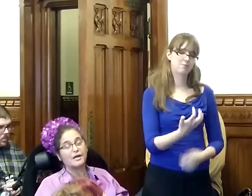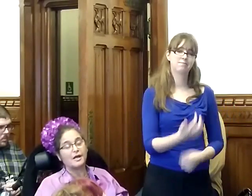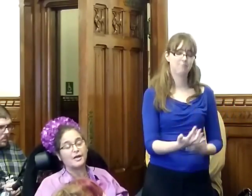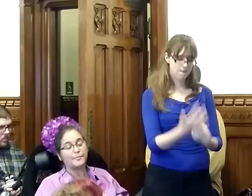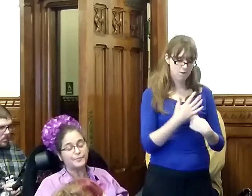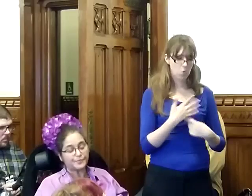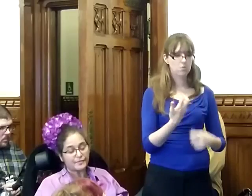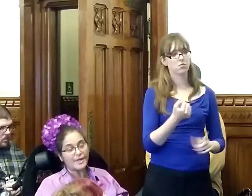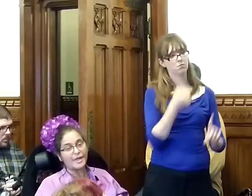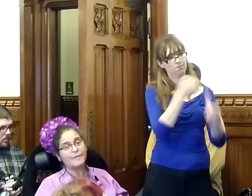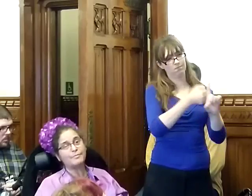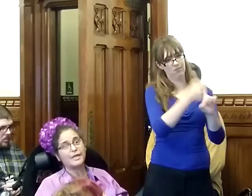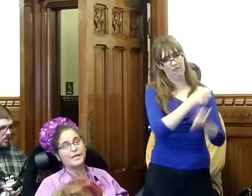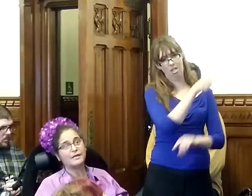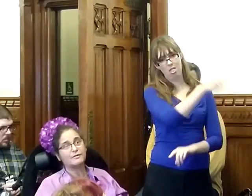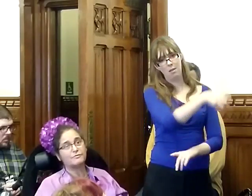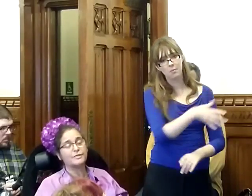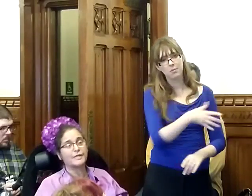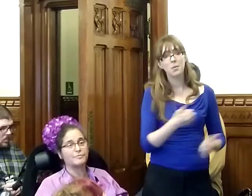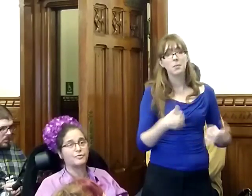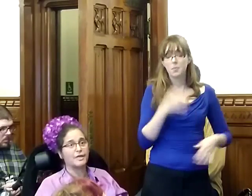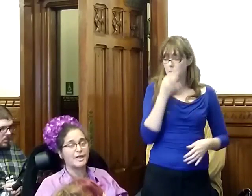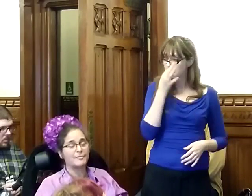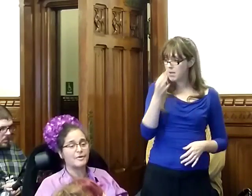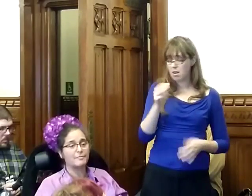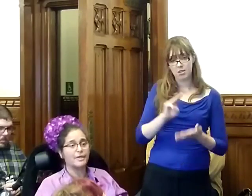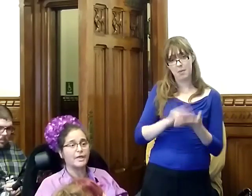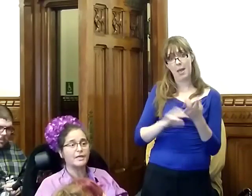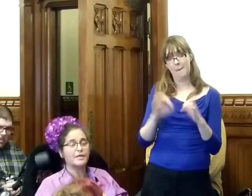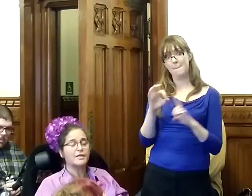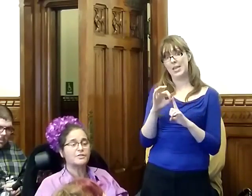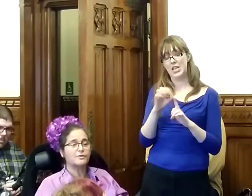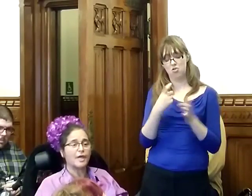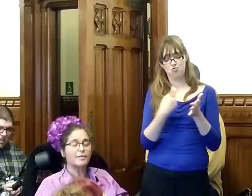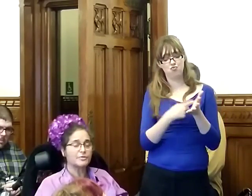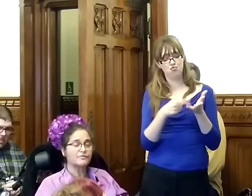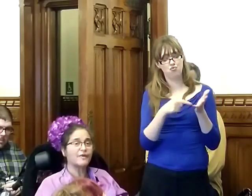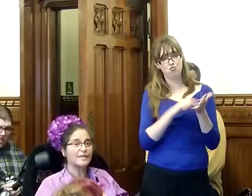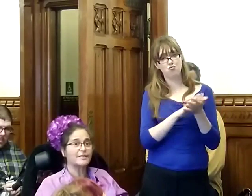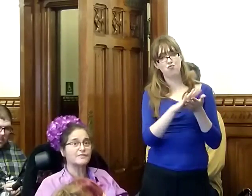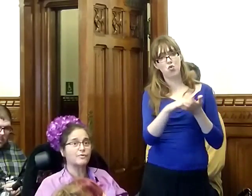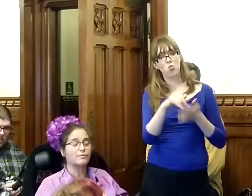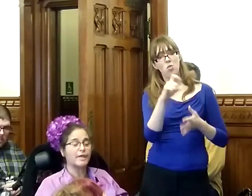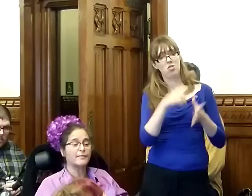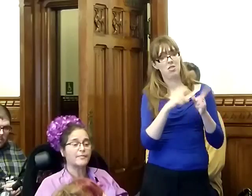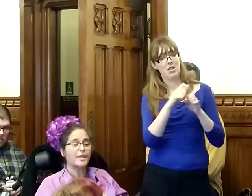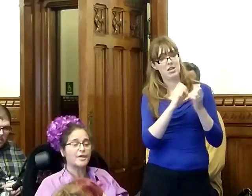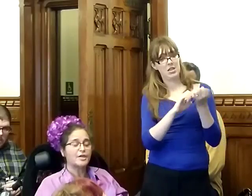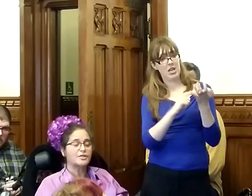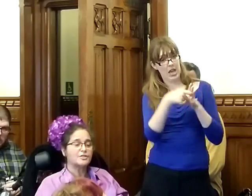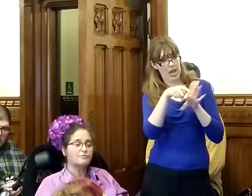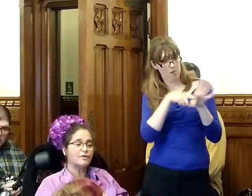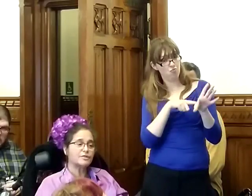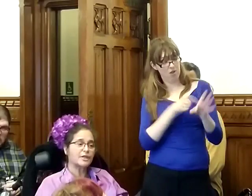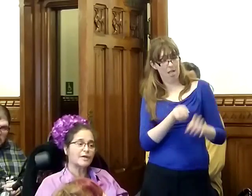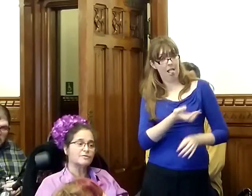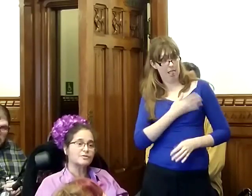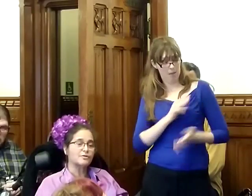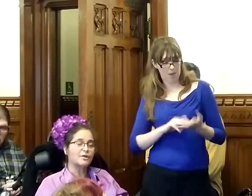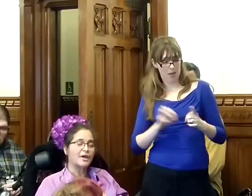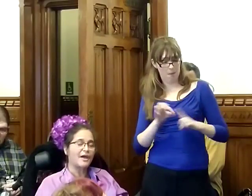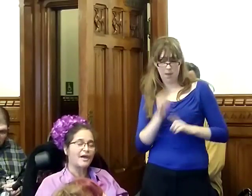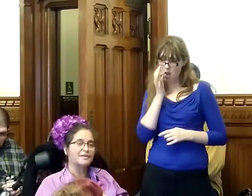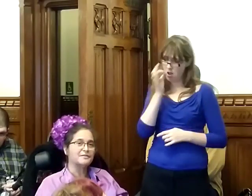my MP, Ruth Cadbury, Labour MP, to help to fight this for me. She wrote